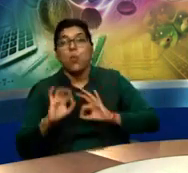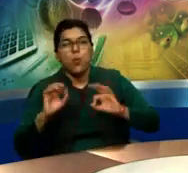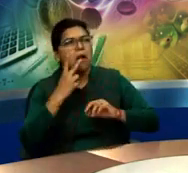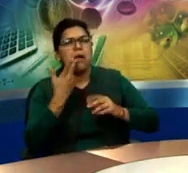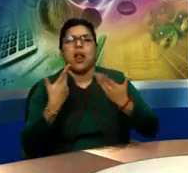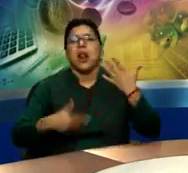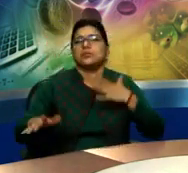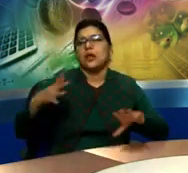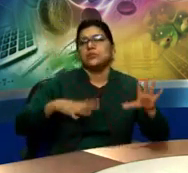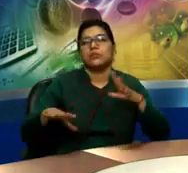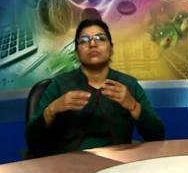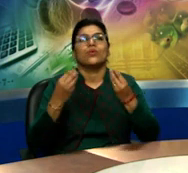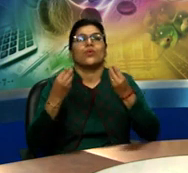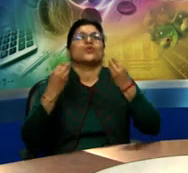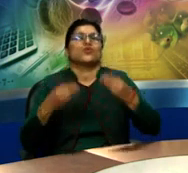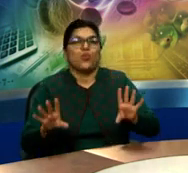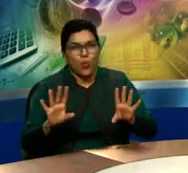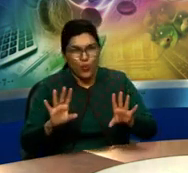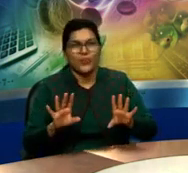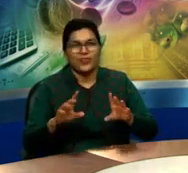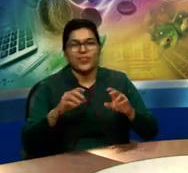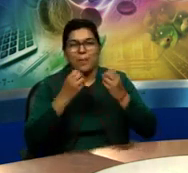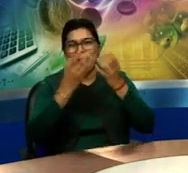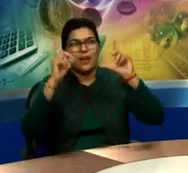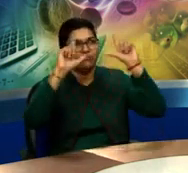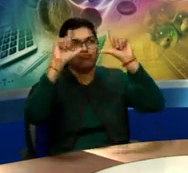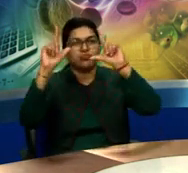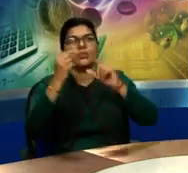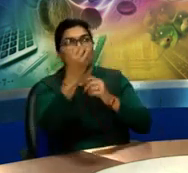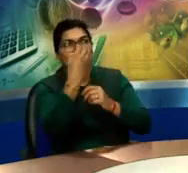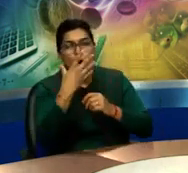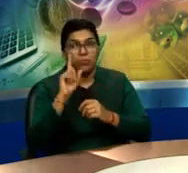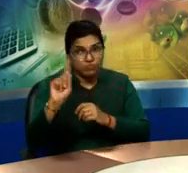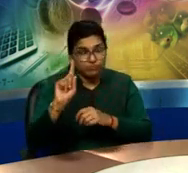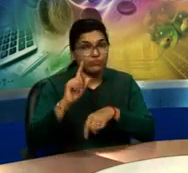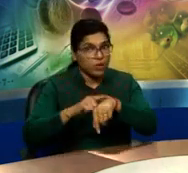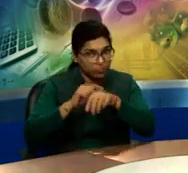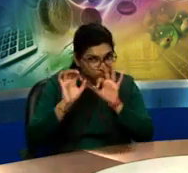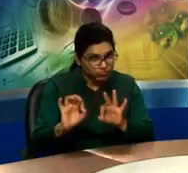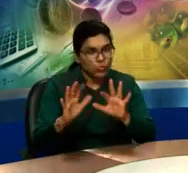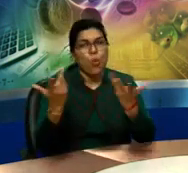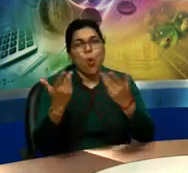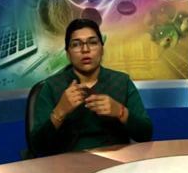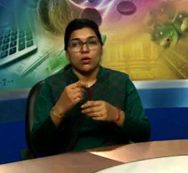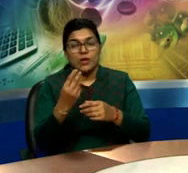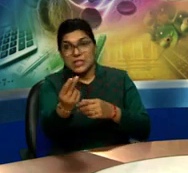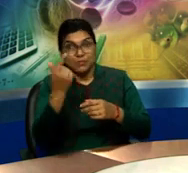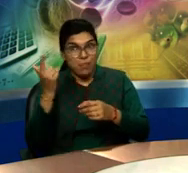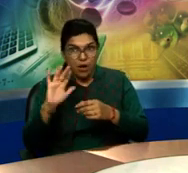It can be written and displayed in office for the employees to apply and integrate them